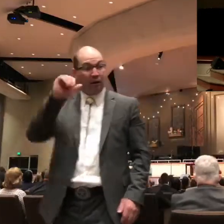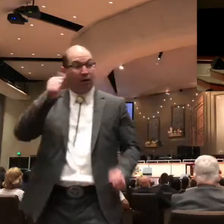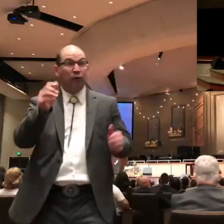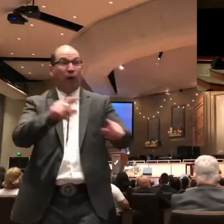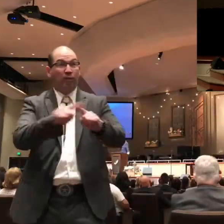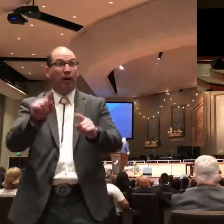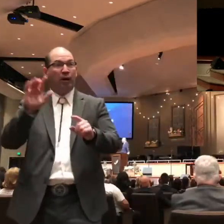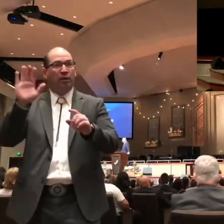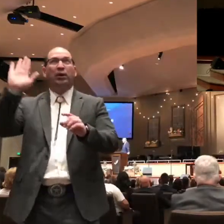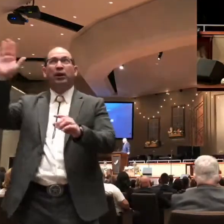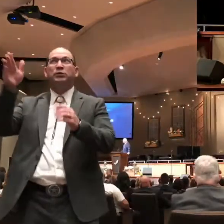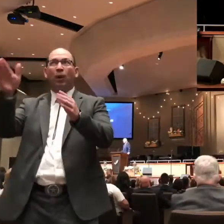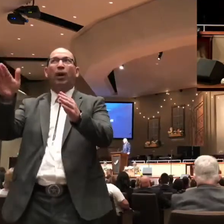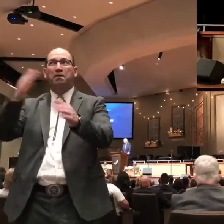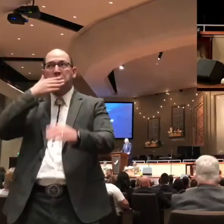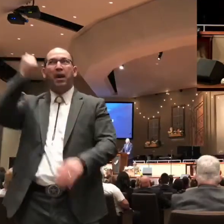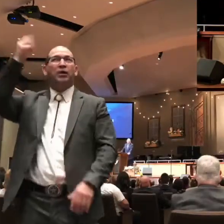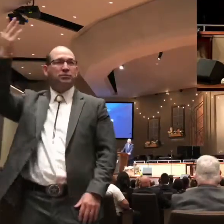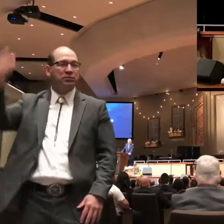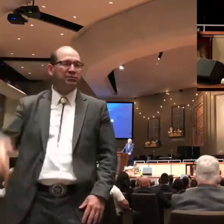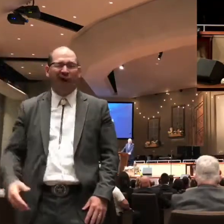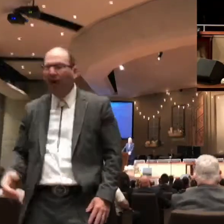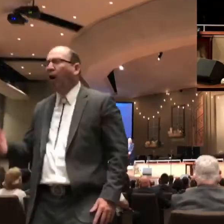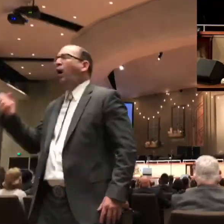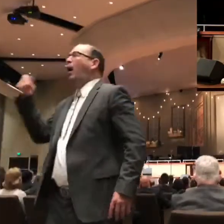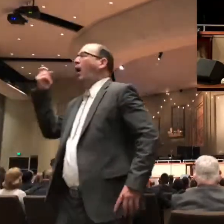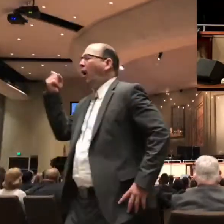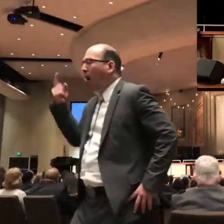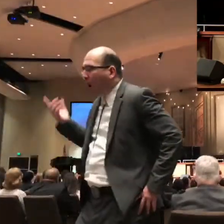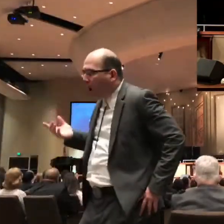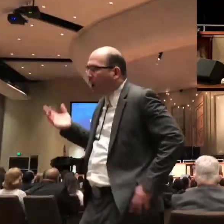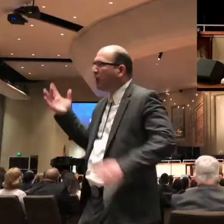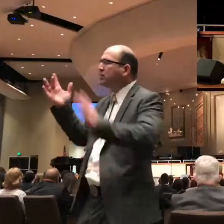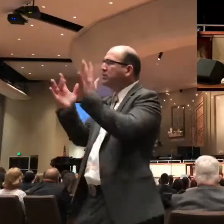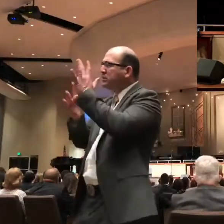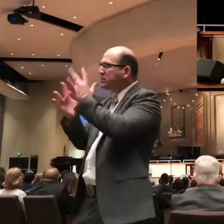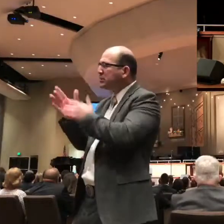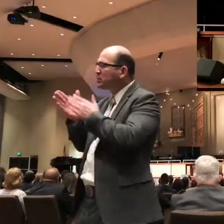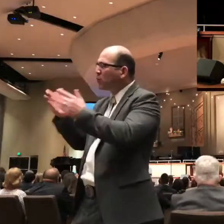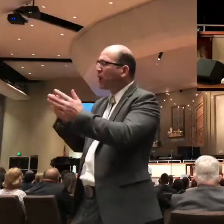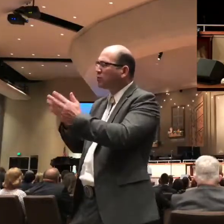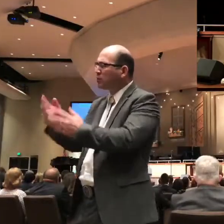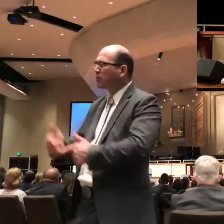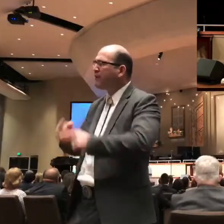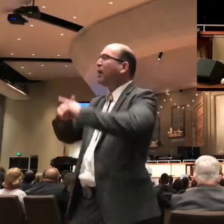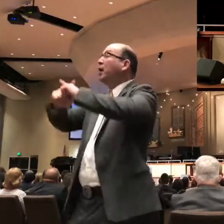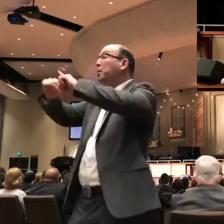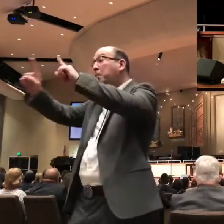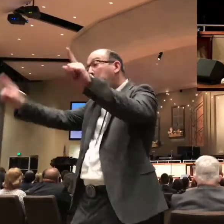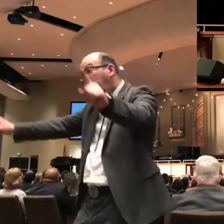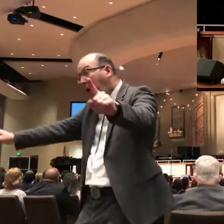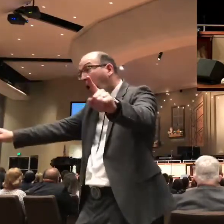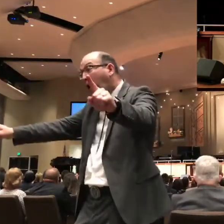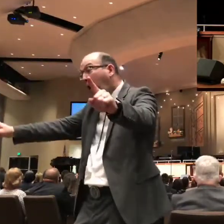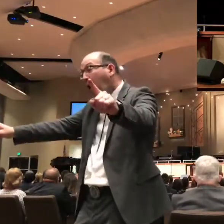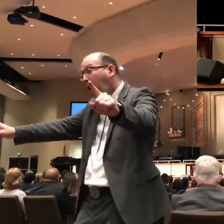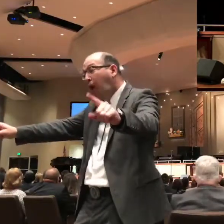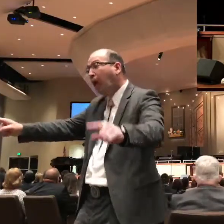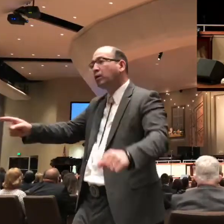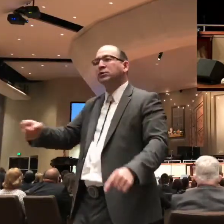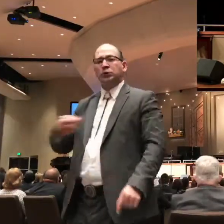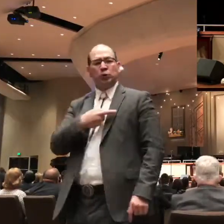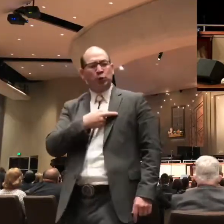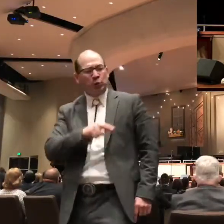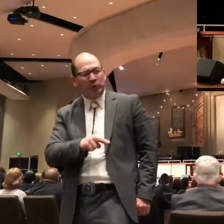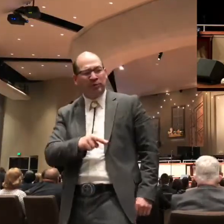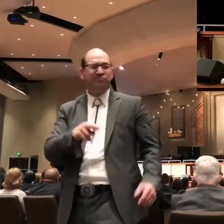Philosophy. Well, you know, I understand that it says Jesus is the way, the truth, and life, but they're really well-meaning in what they believe, and so there